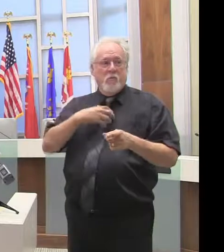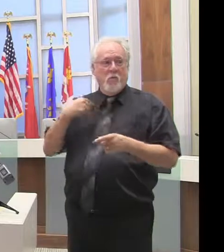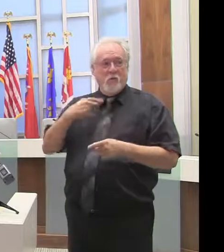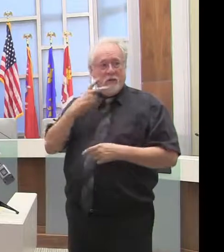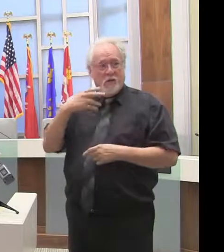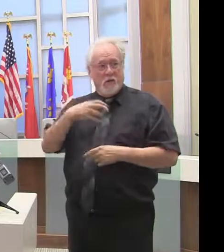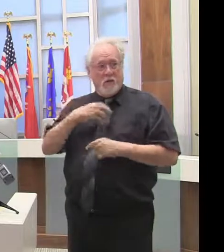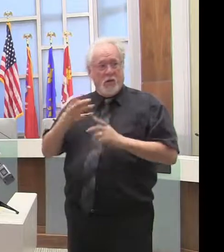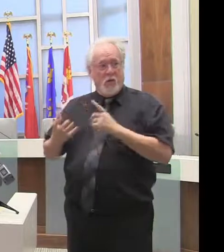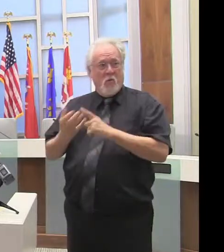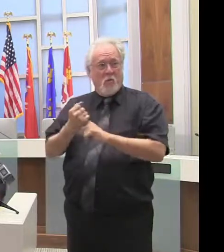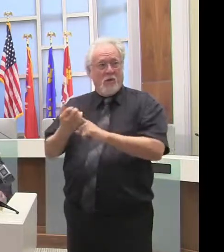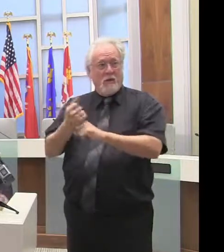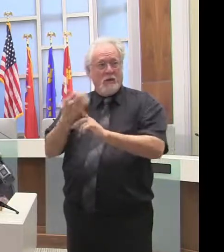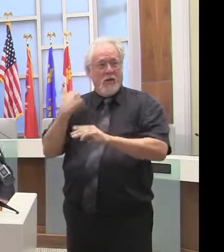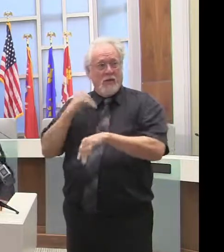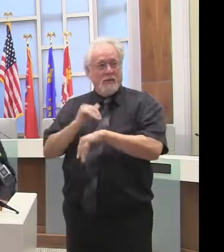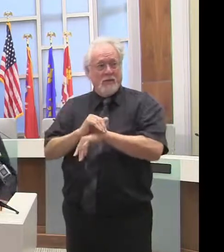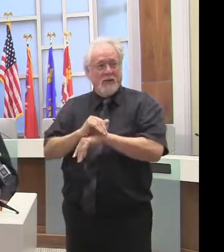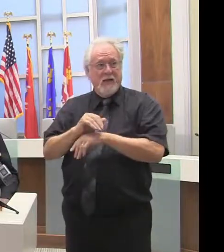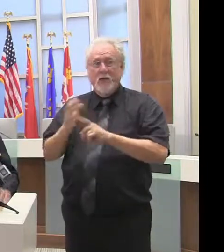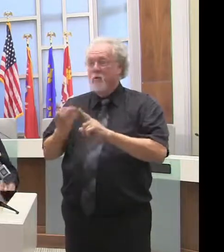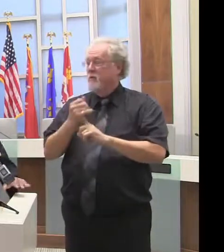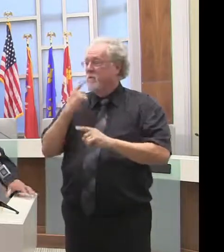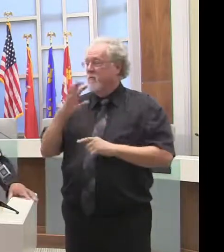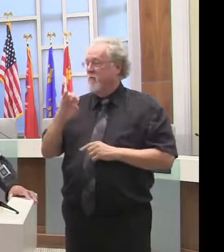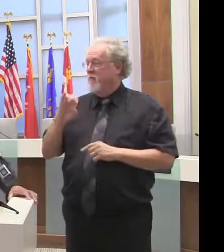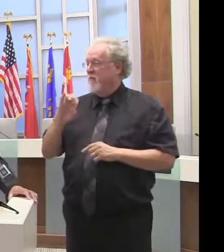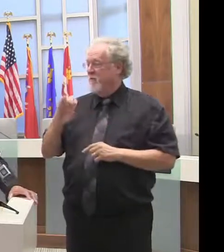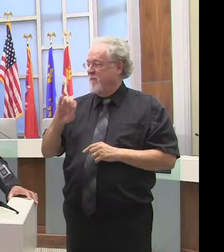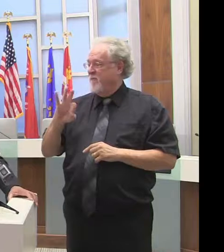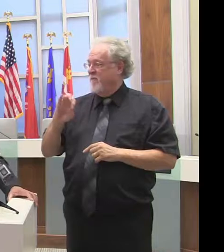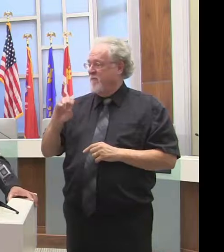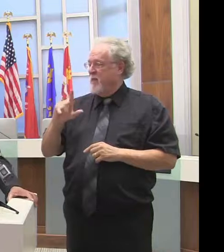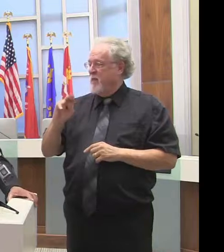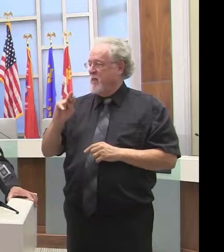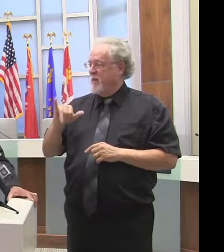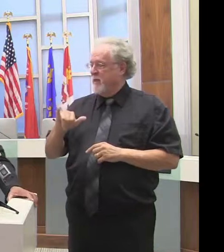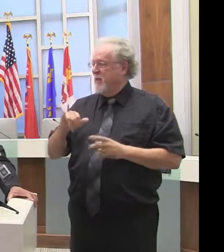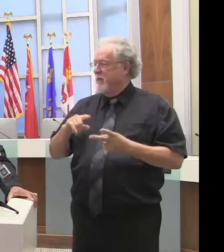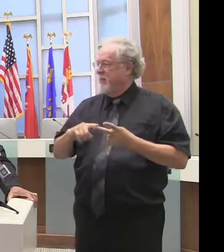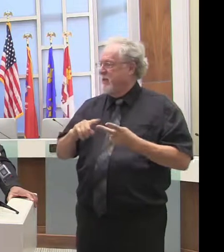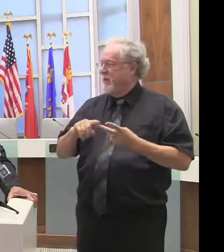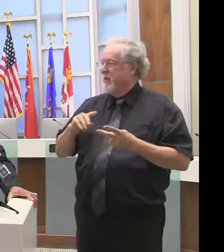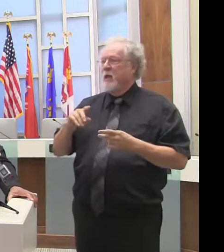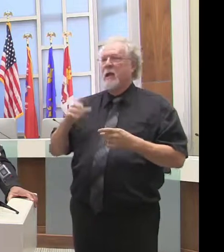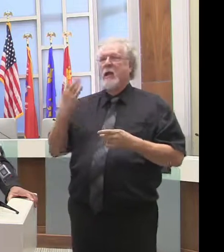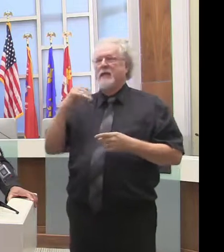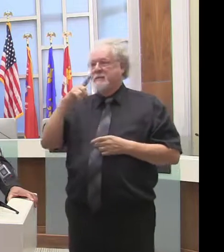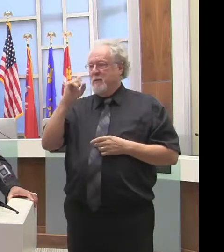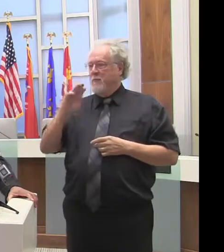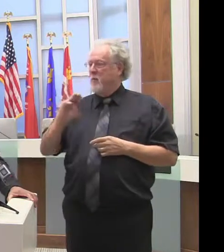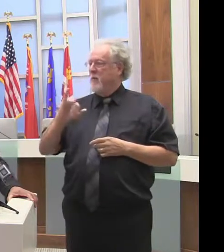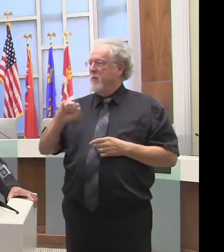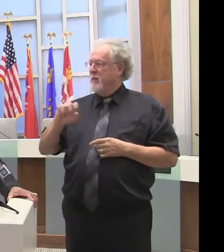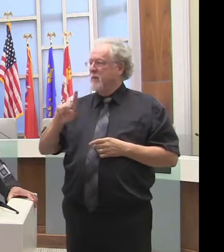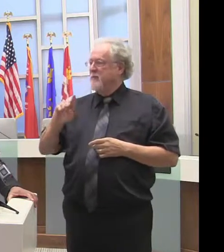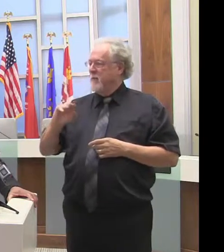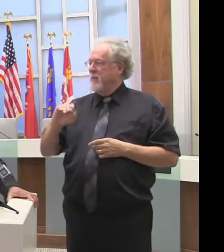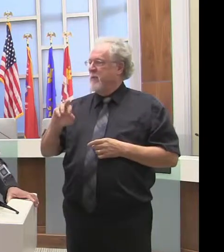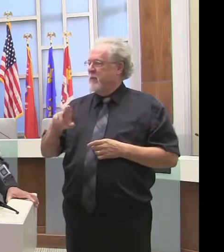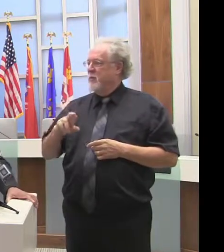protesters who were arrested last night were arrested on felony counts, whereas they were arrested on misdemeanor counts over the summer. Is that part of your directive?